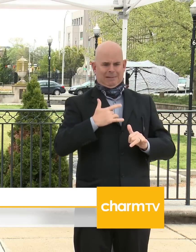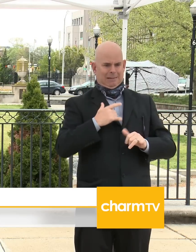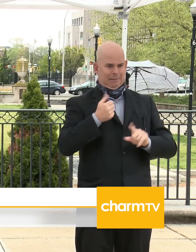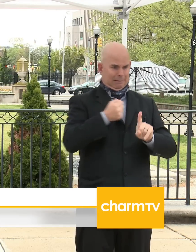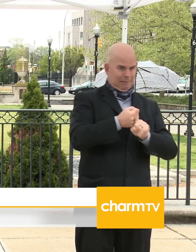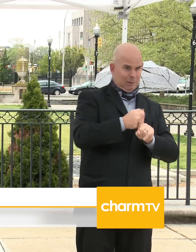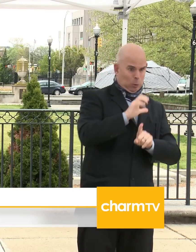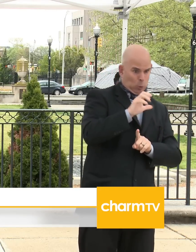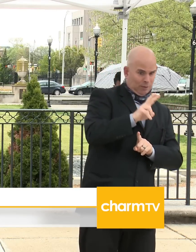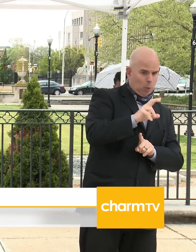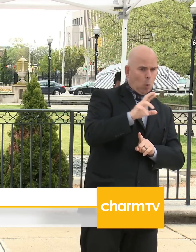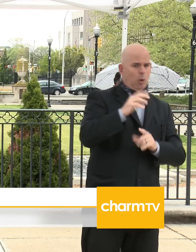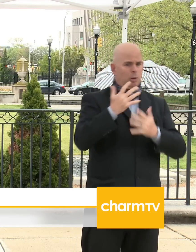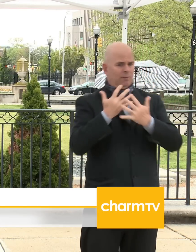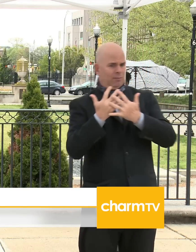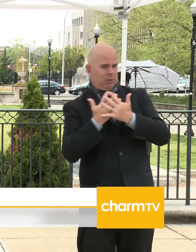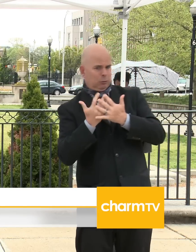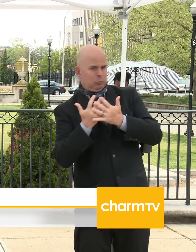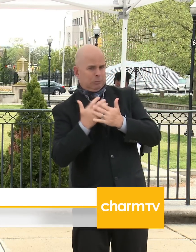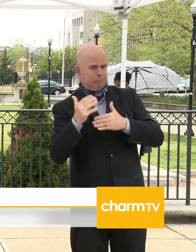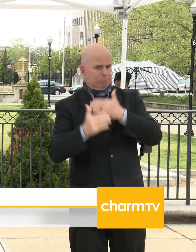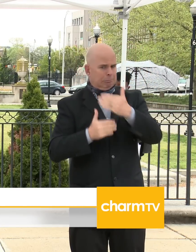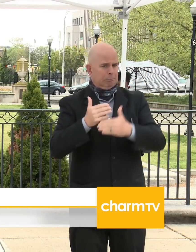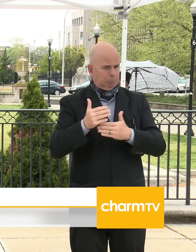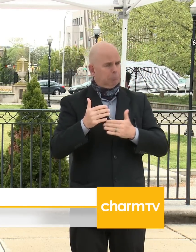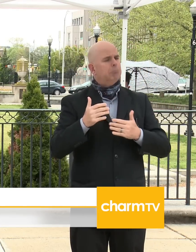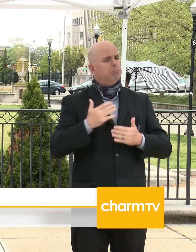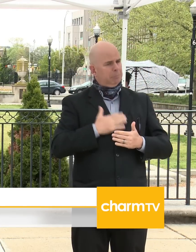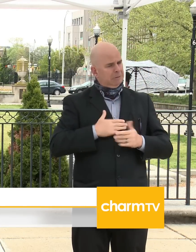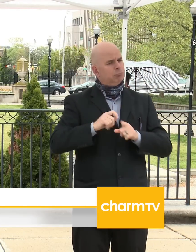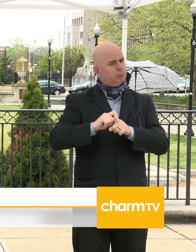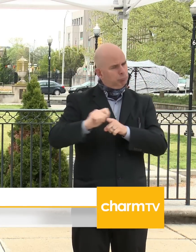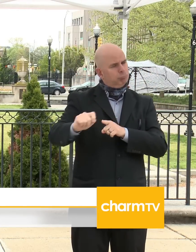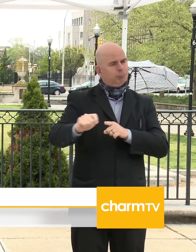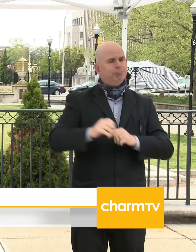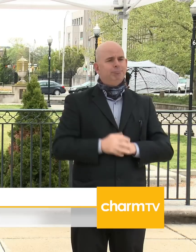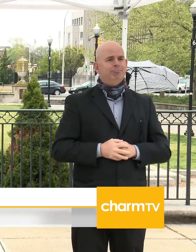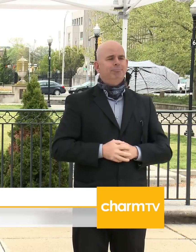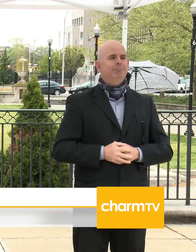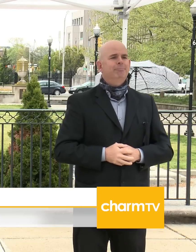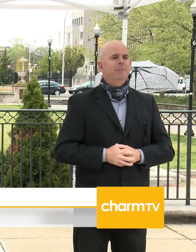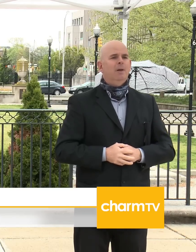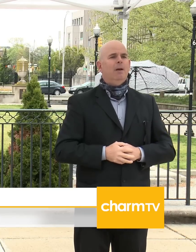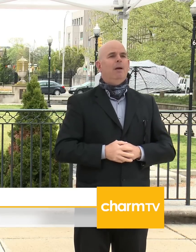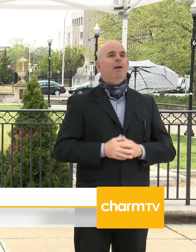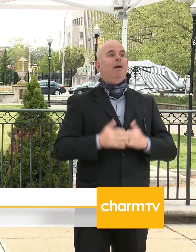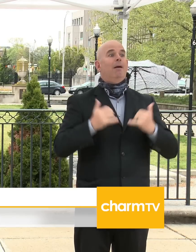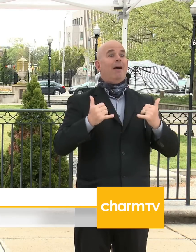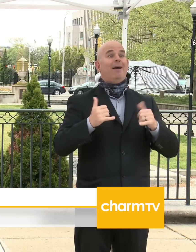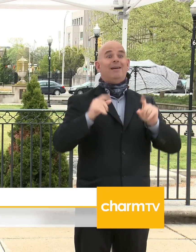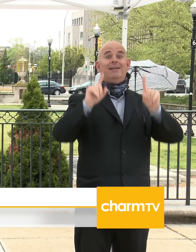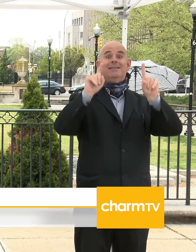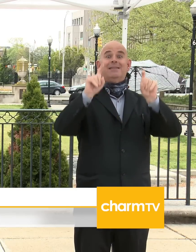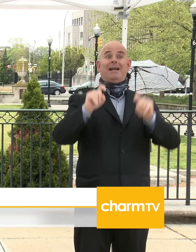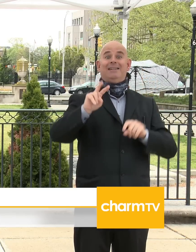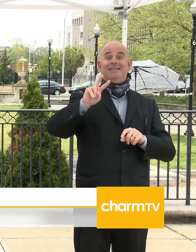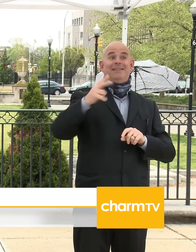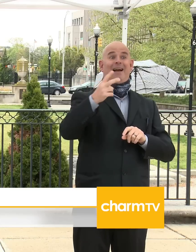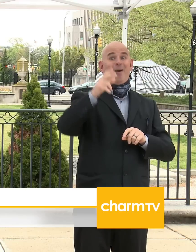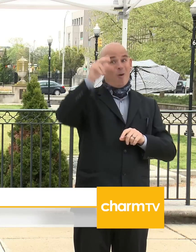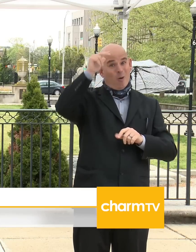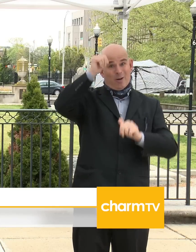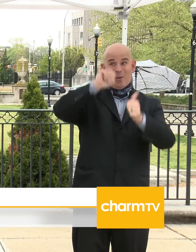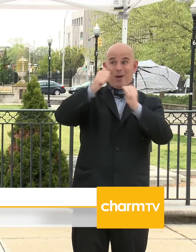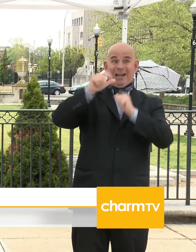assessment. Today, I'm announcing the launch of a second testing site at the Rawlins Conservatory at Drew Hill Park. This